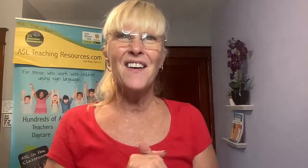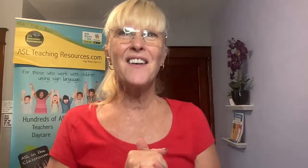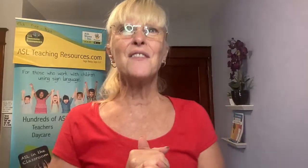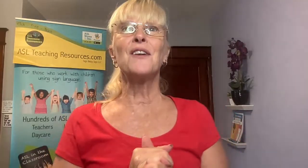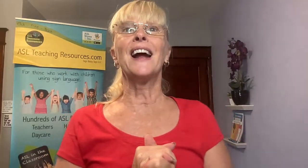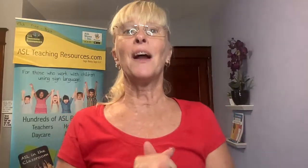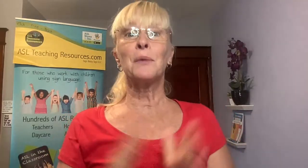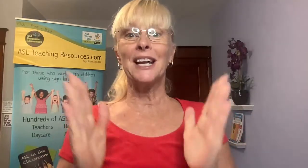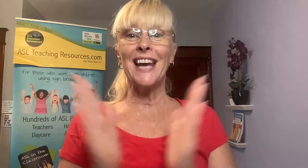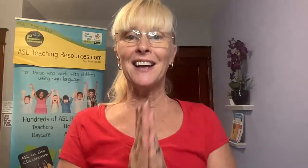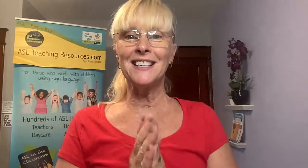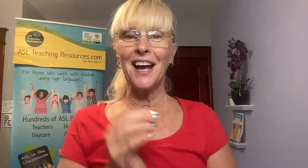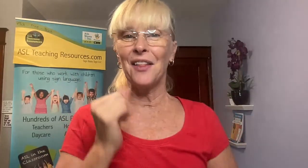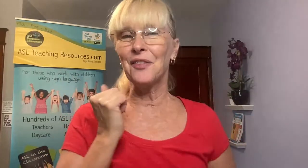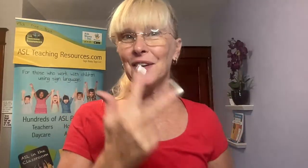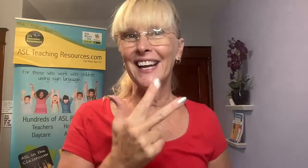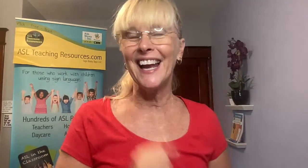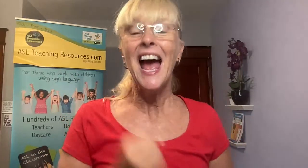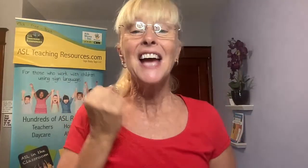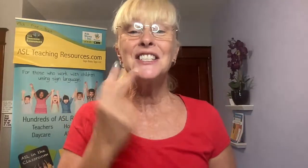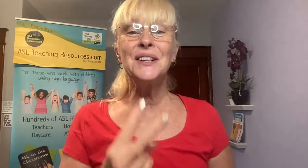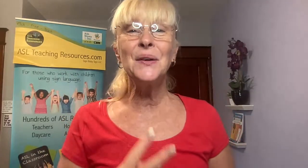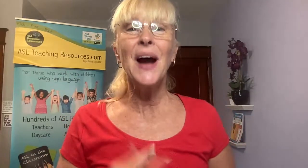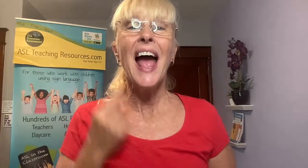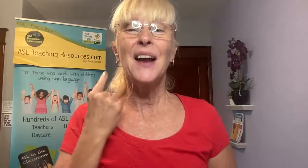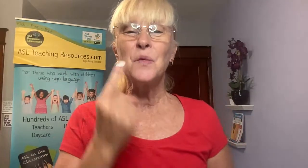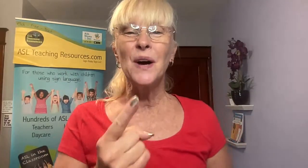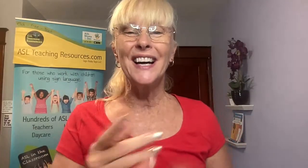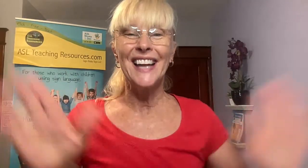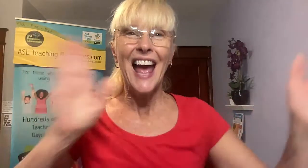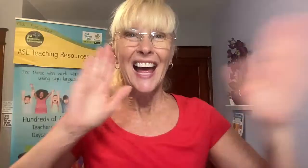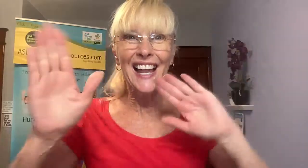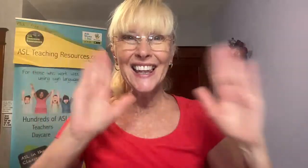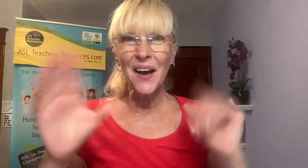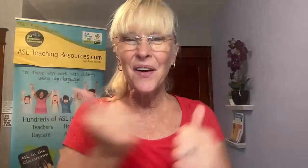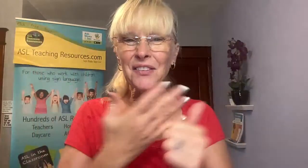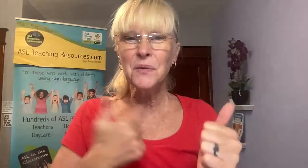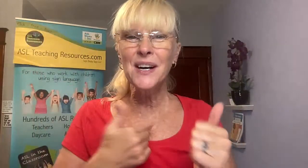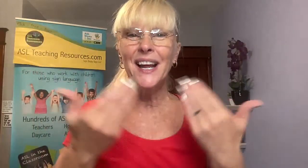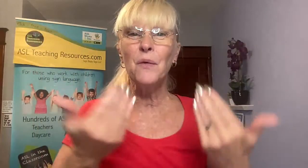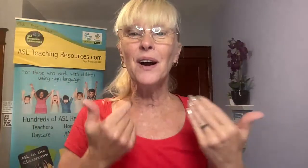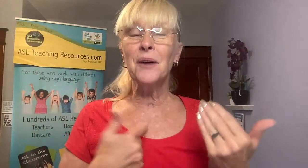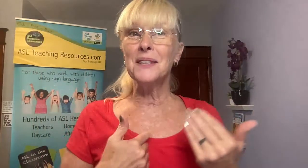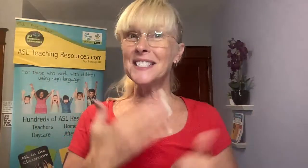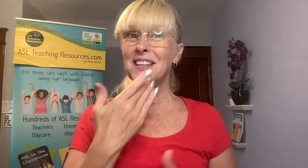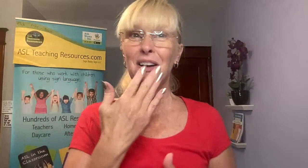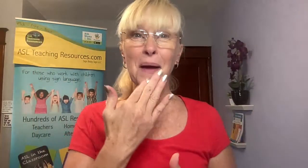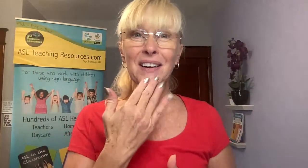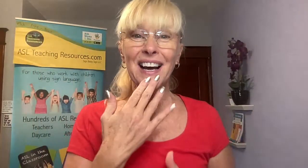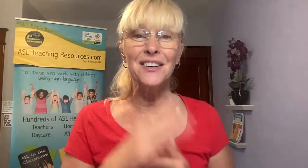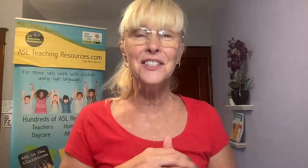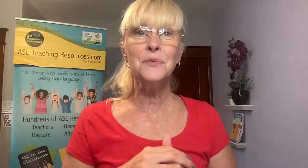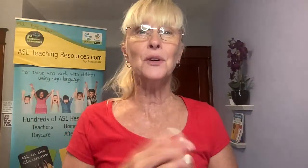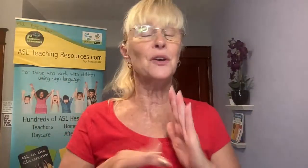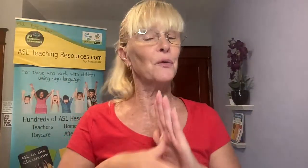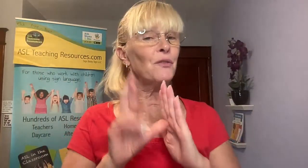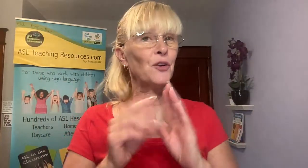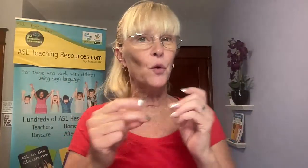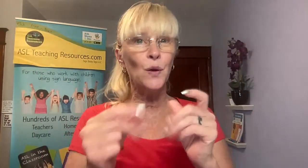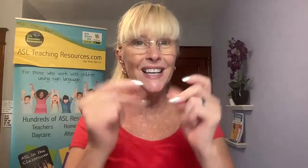All right, I'm going to count it down. 3, 2, and 1. Hello, everyone, and welcome. This is all about colors. We're going to review